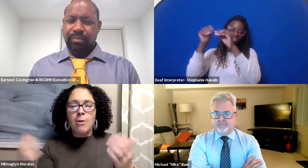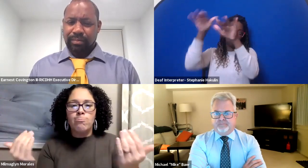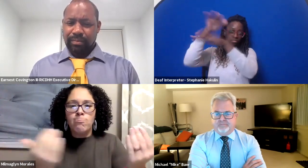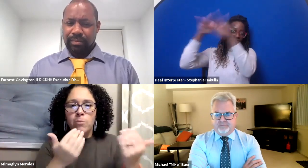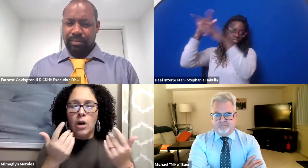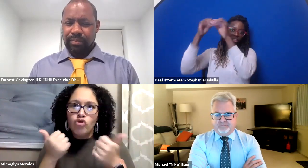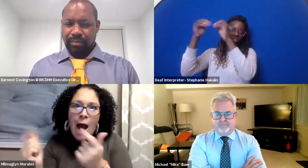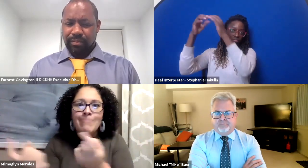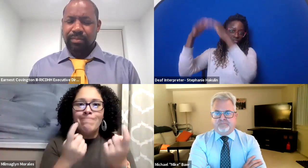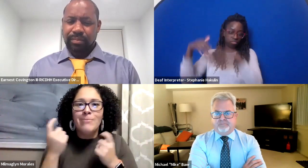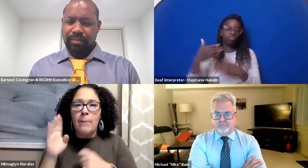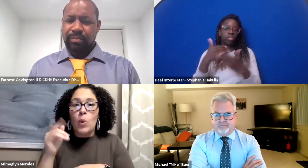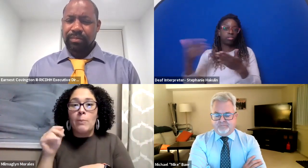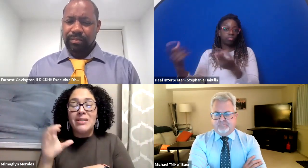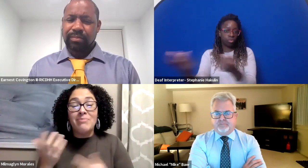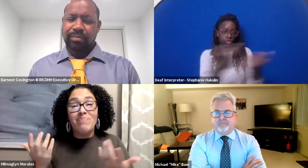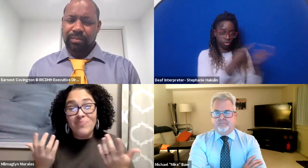And we have to fix that first.